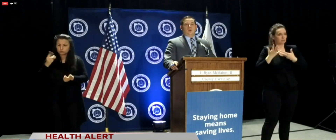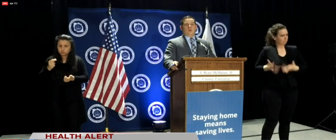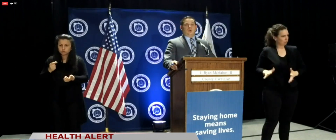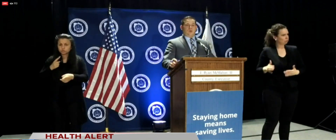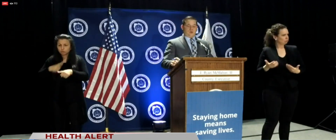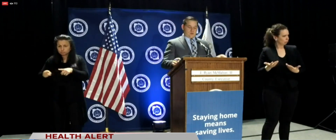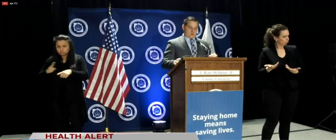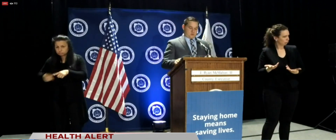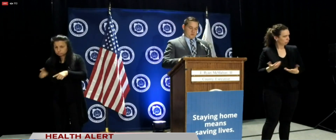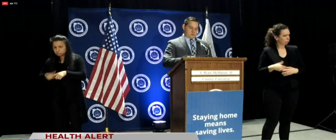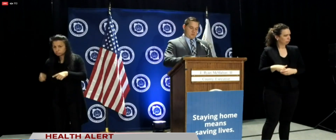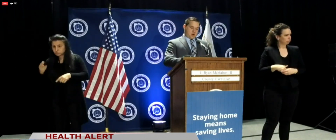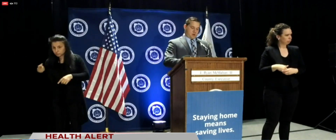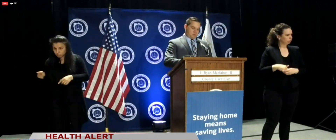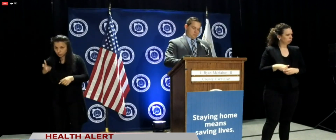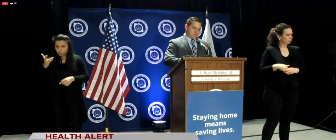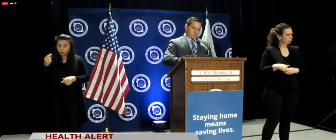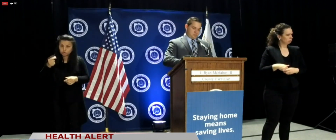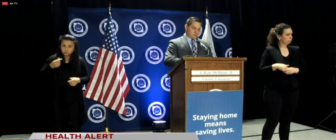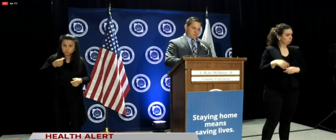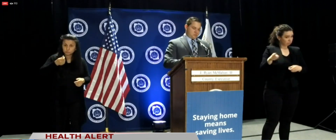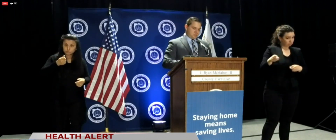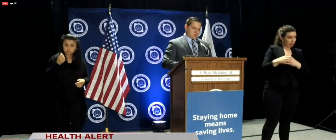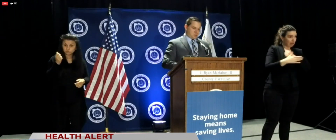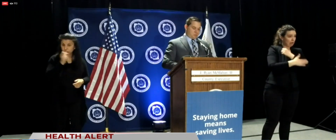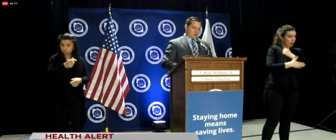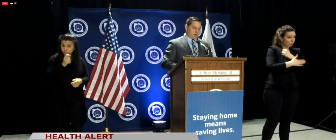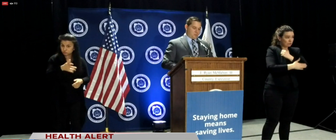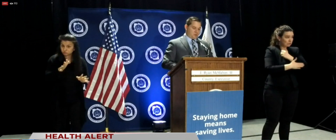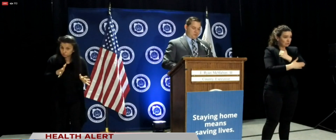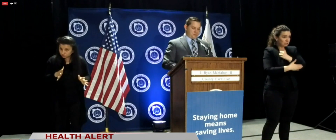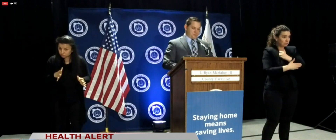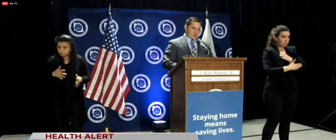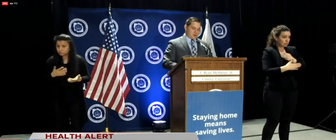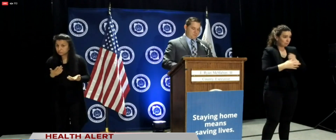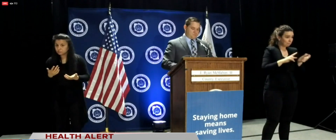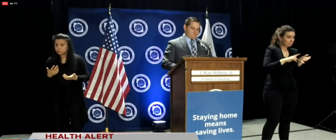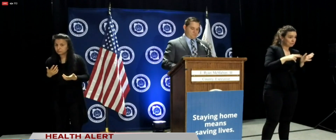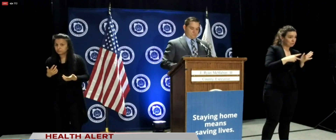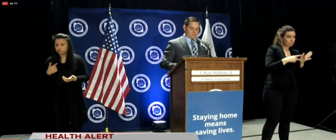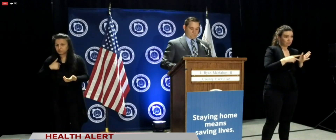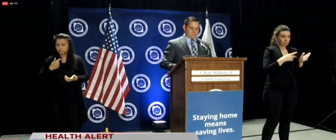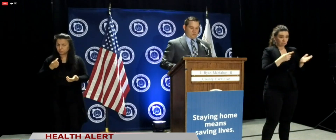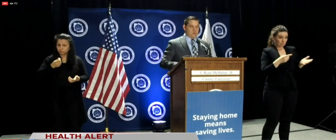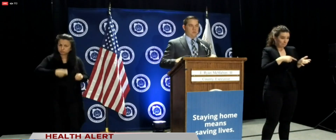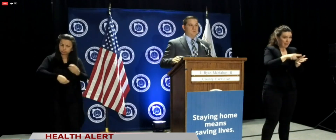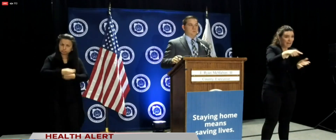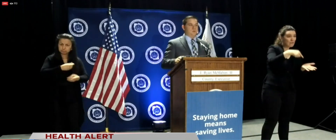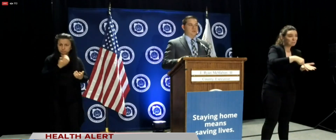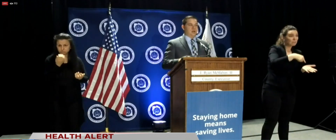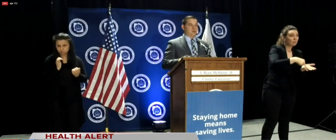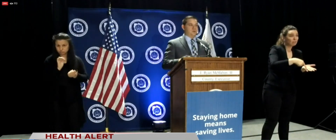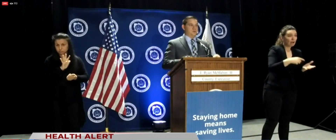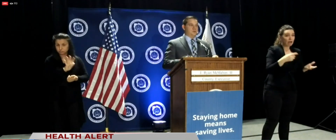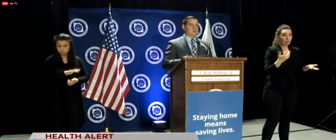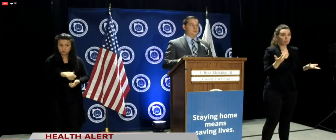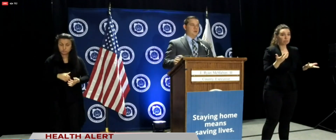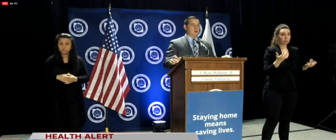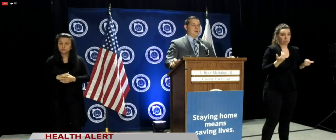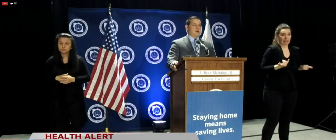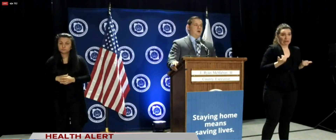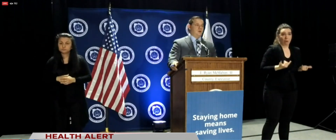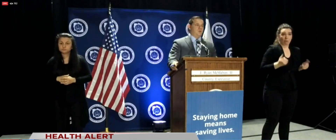like some Americans, some residents aren't able to? Yeah, we're paying our bills. The challenge